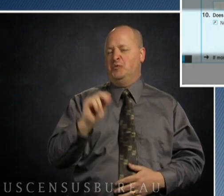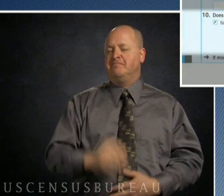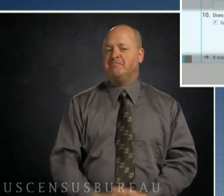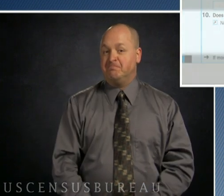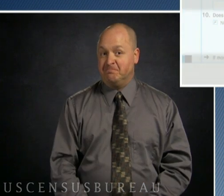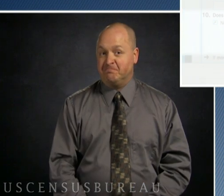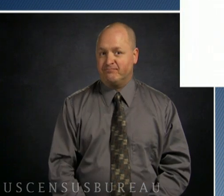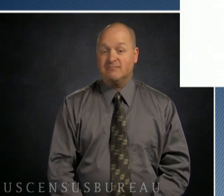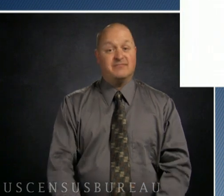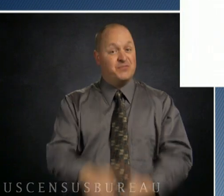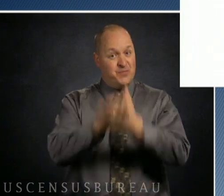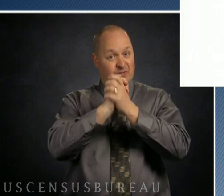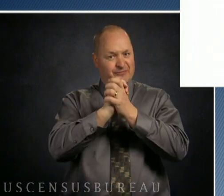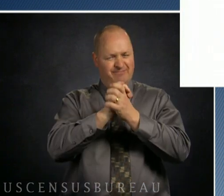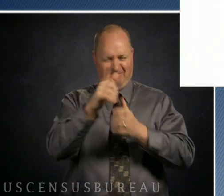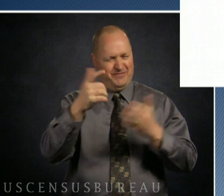no.